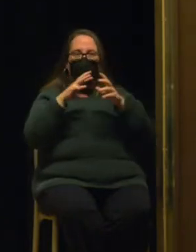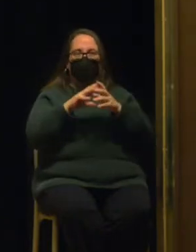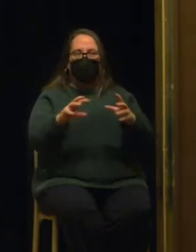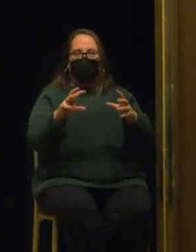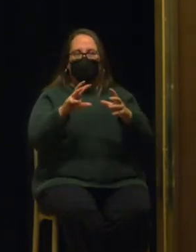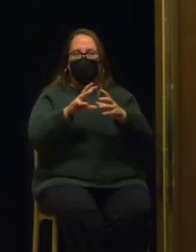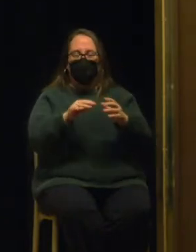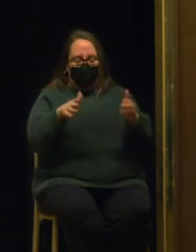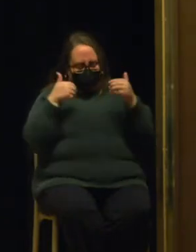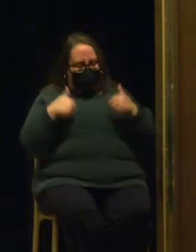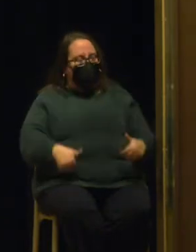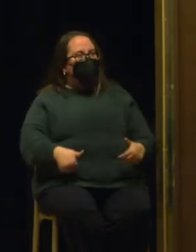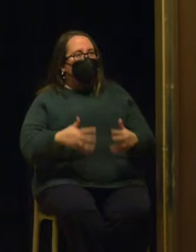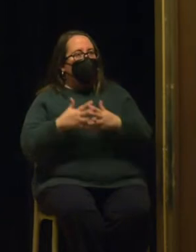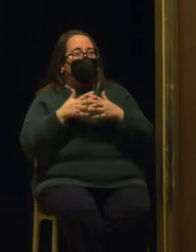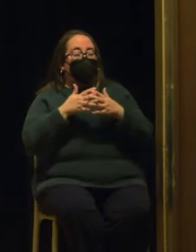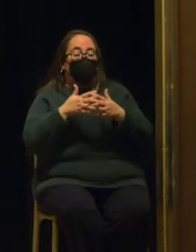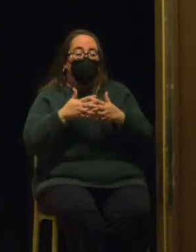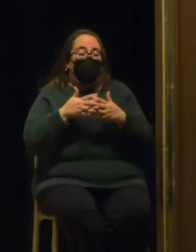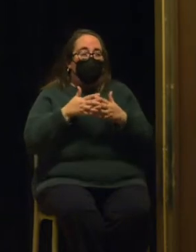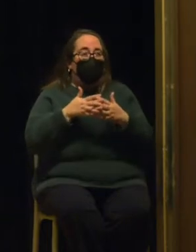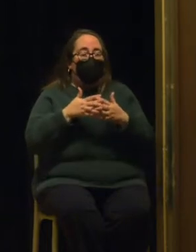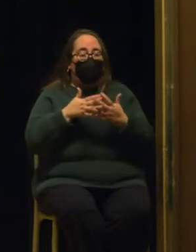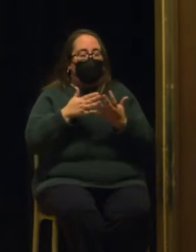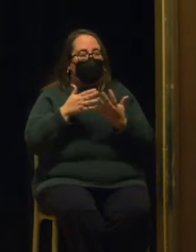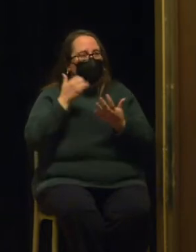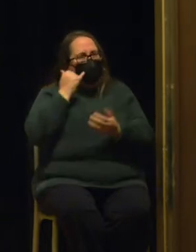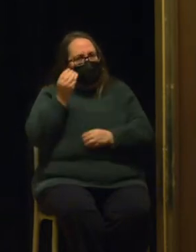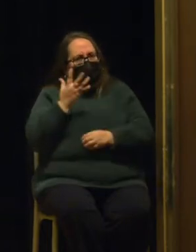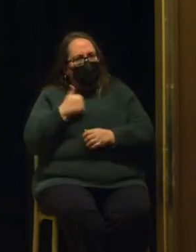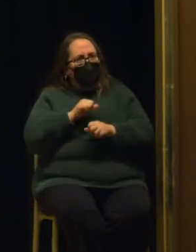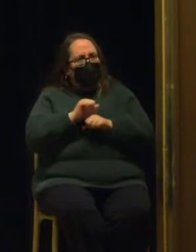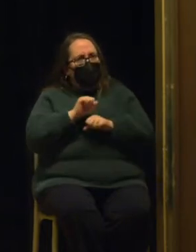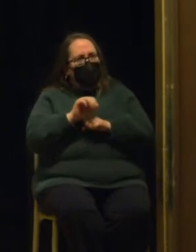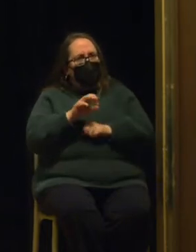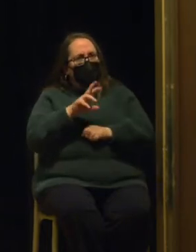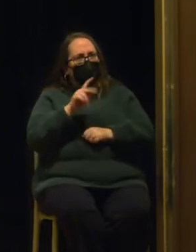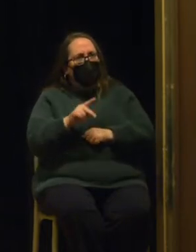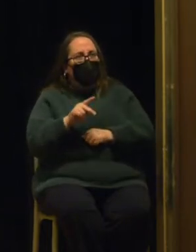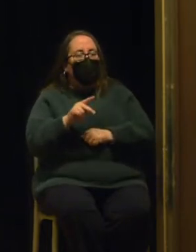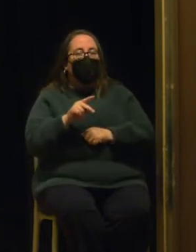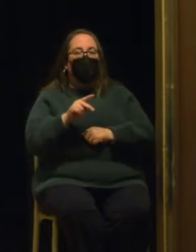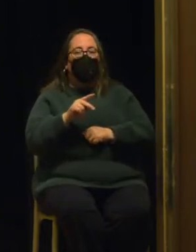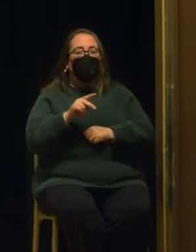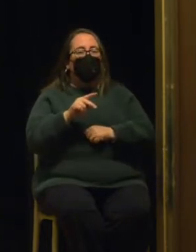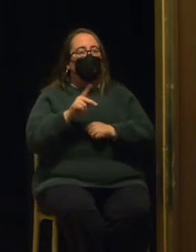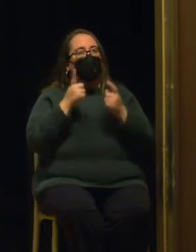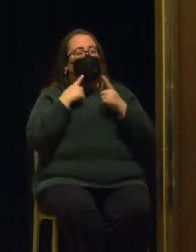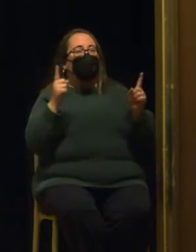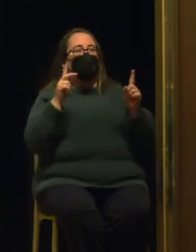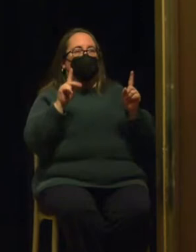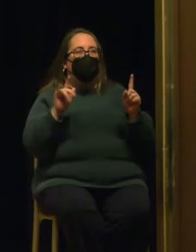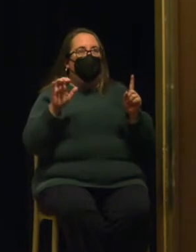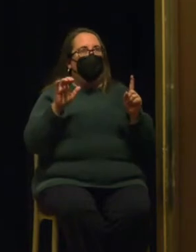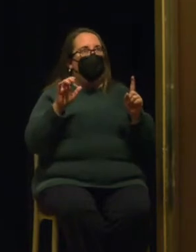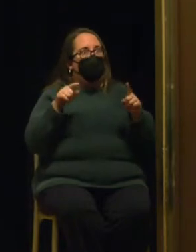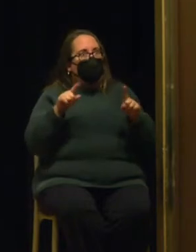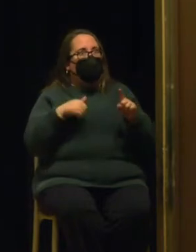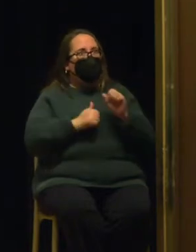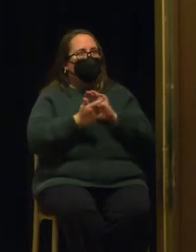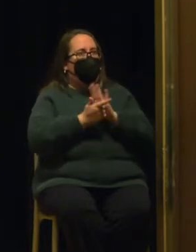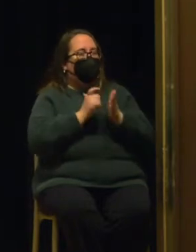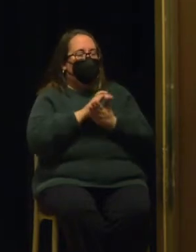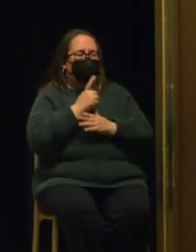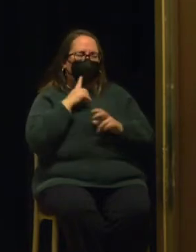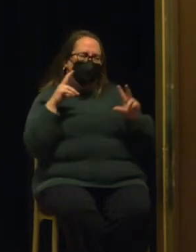this is America. Now, if you told me I worked at a corporation mm-hmm. and would be taking a company public when I was in law school, I would have said,